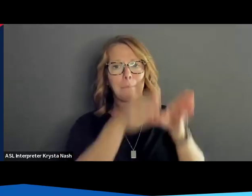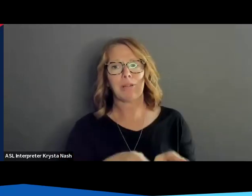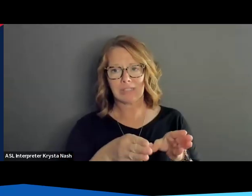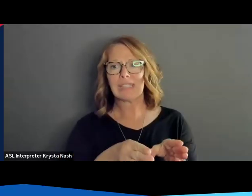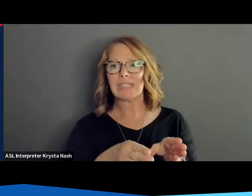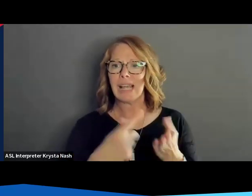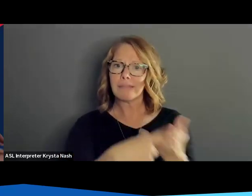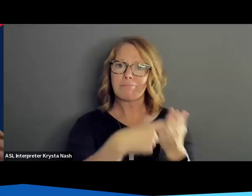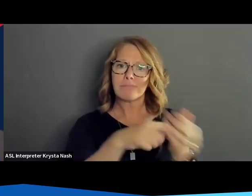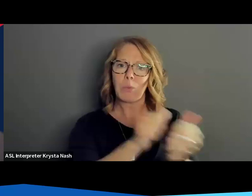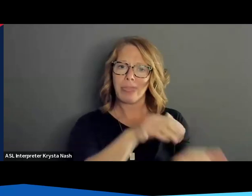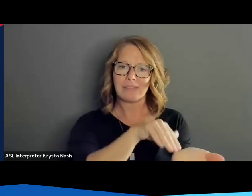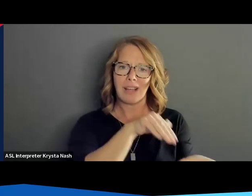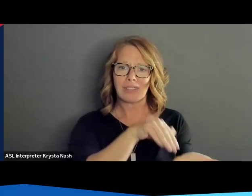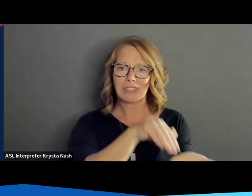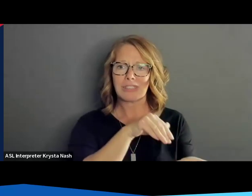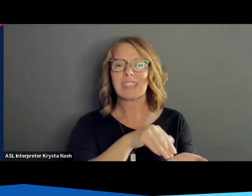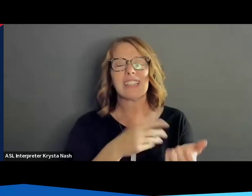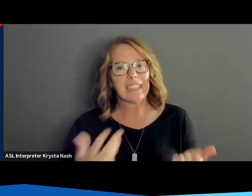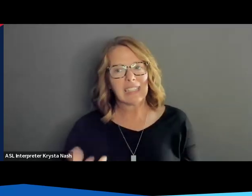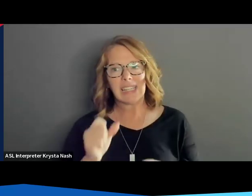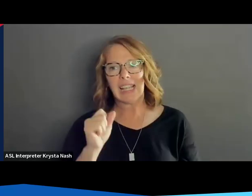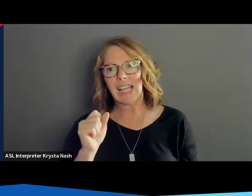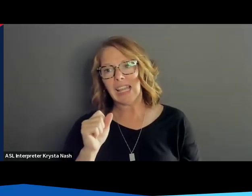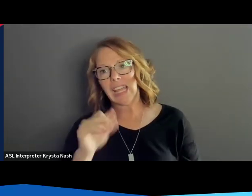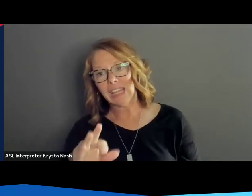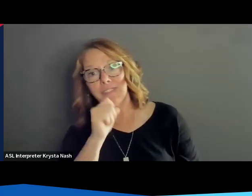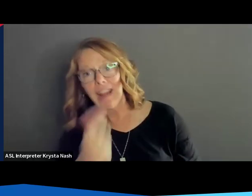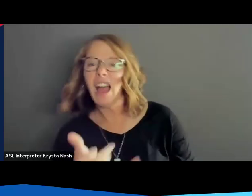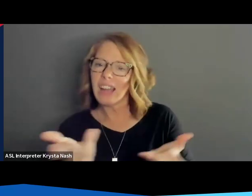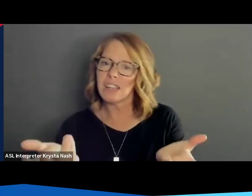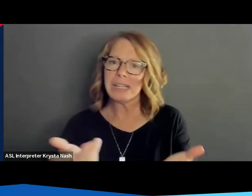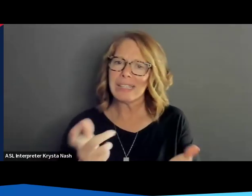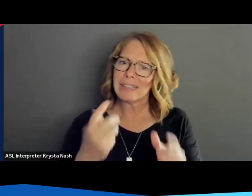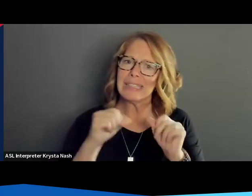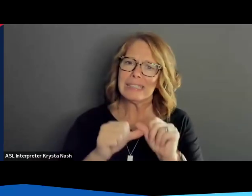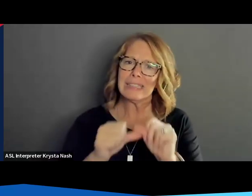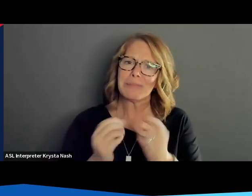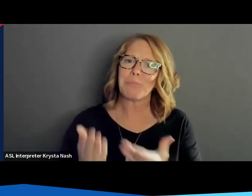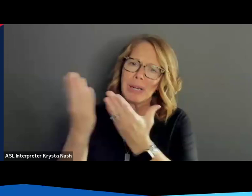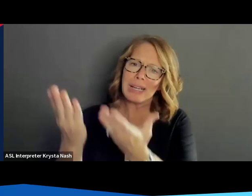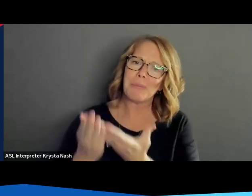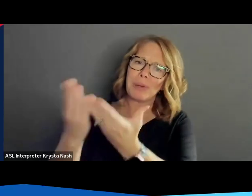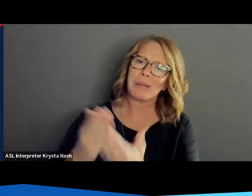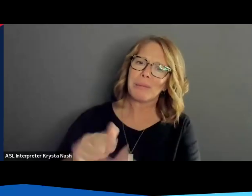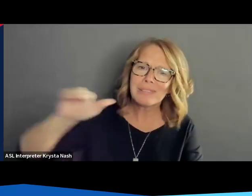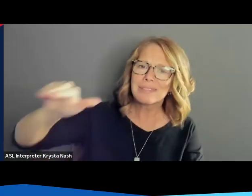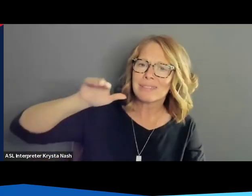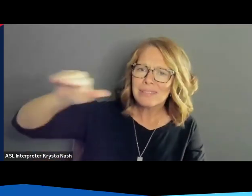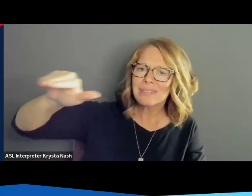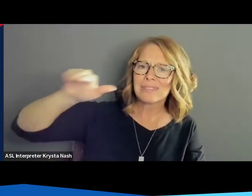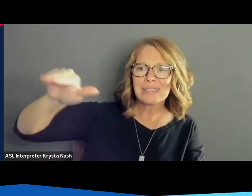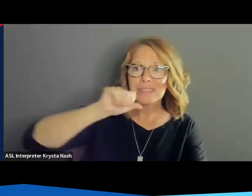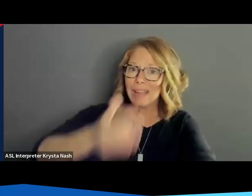discussed this issue with their doctor. And if not, just keep bringing it up and keep bringing it up and say, it's not